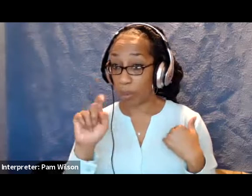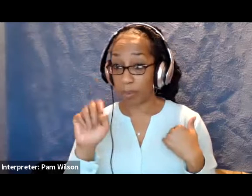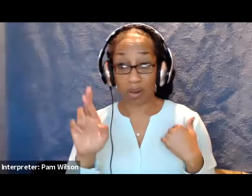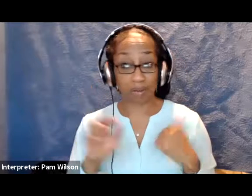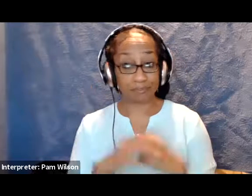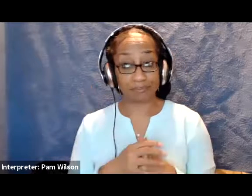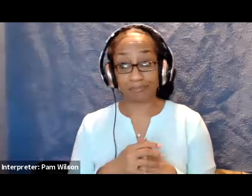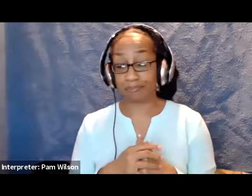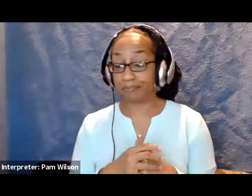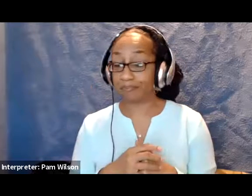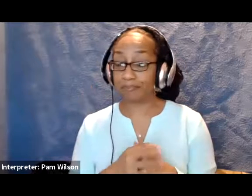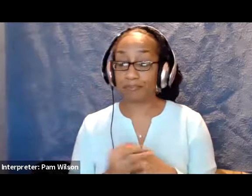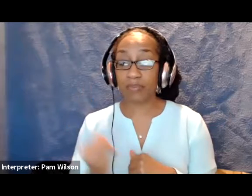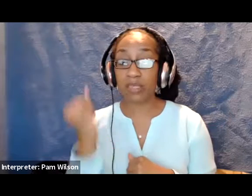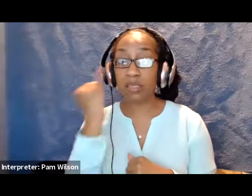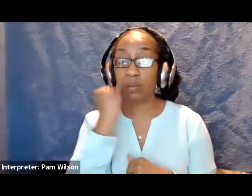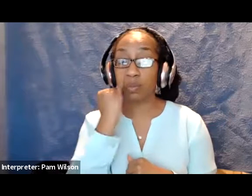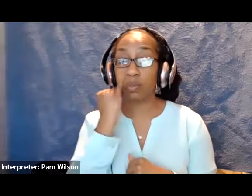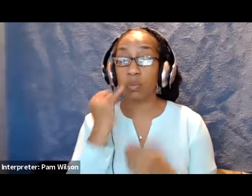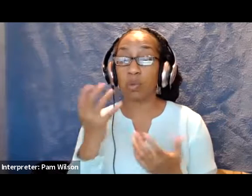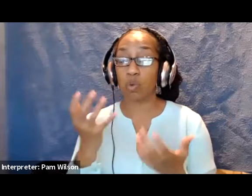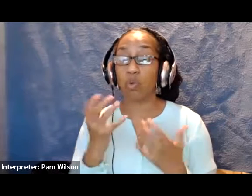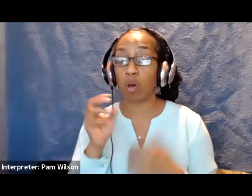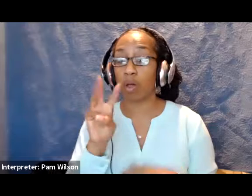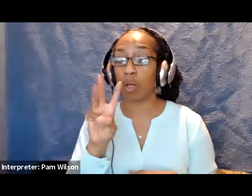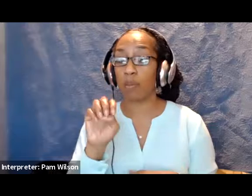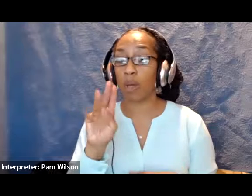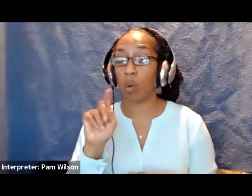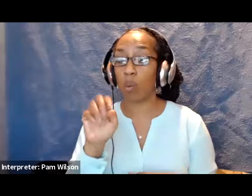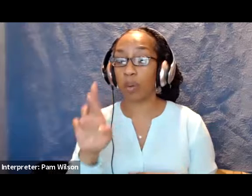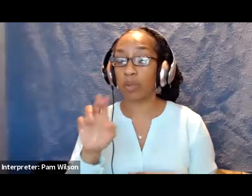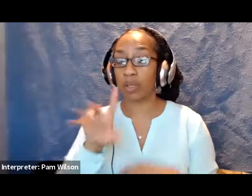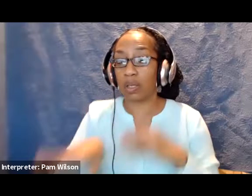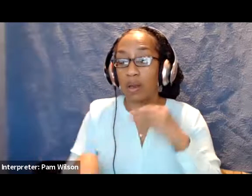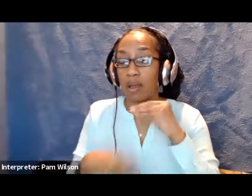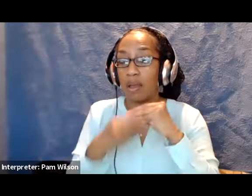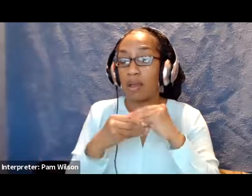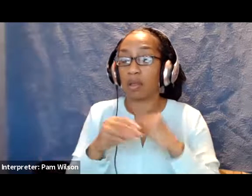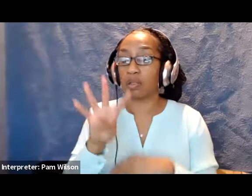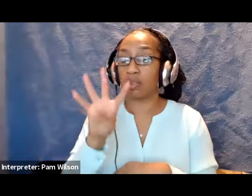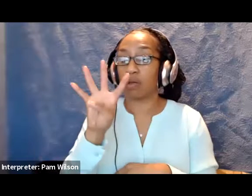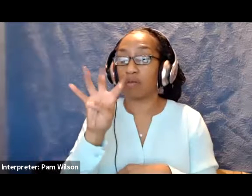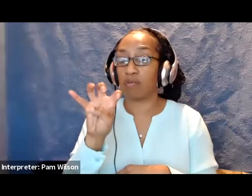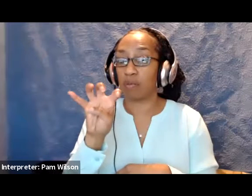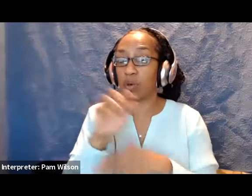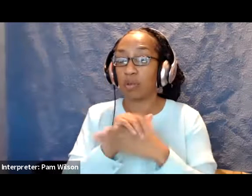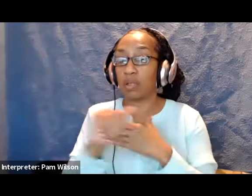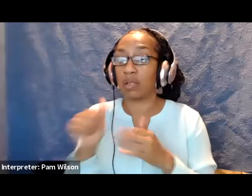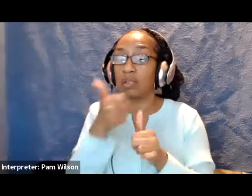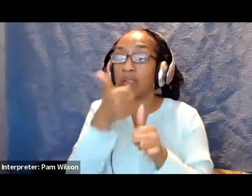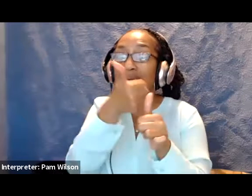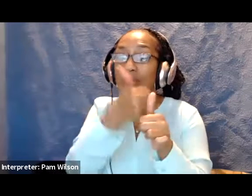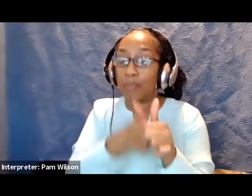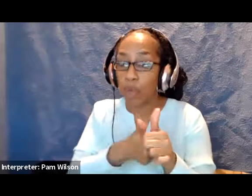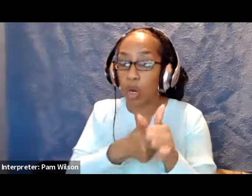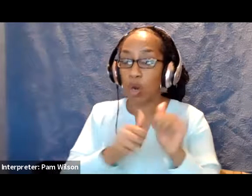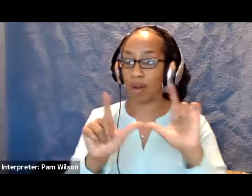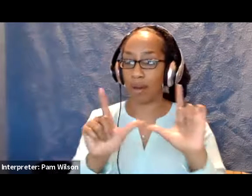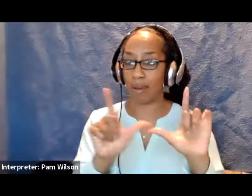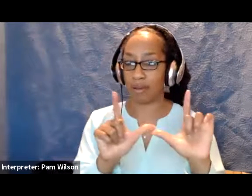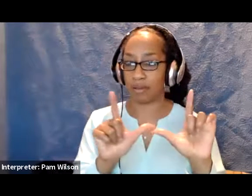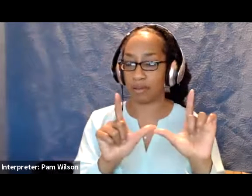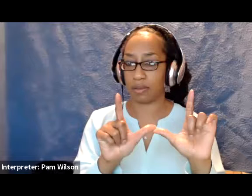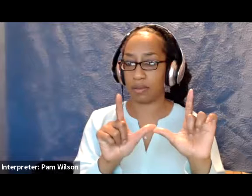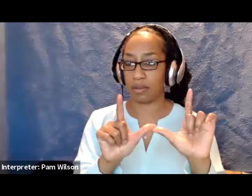If you want to have a webinar, you need an additional $400 per license. All right. So that